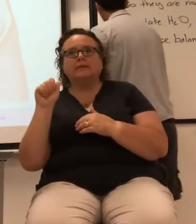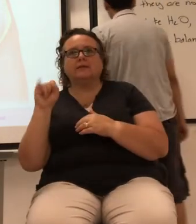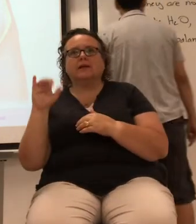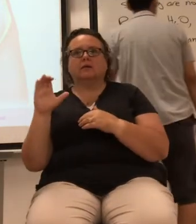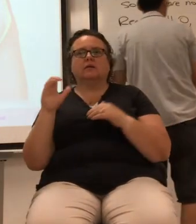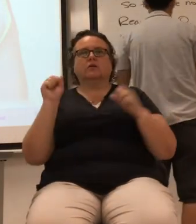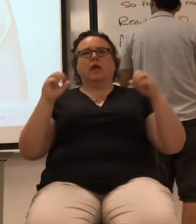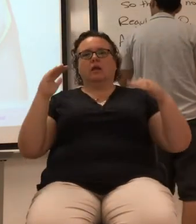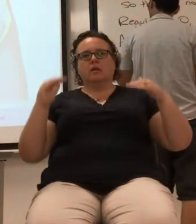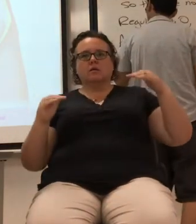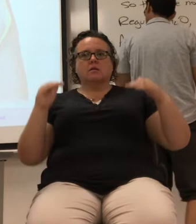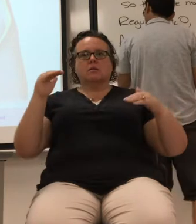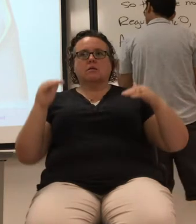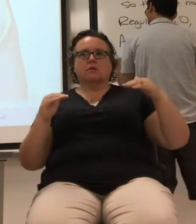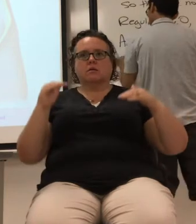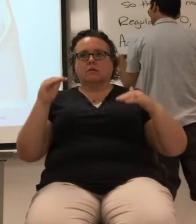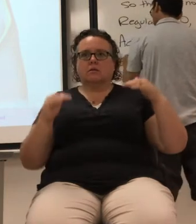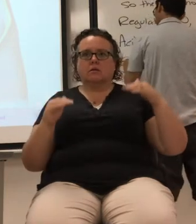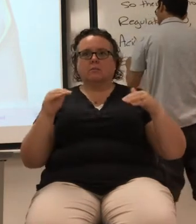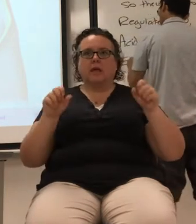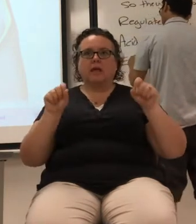function